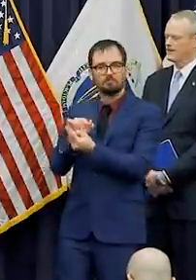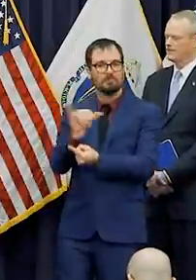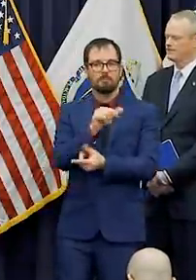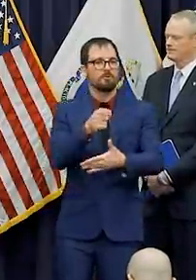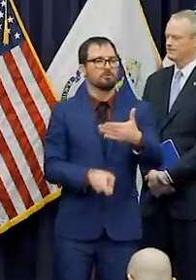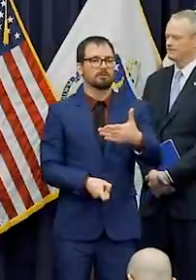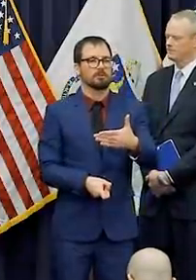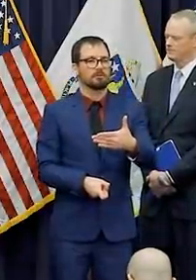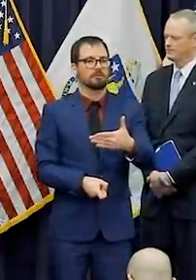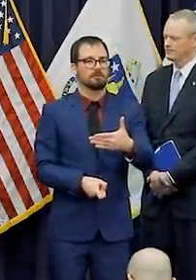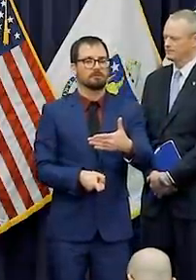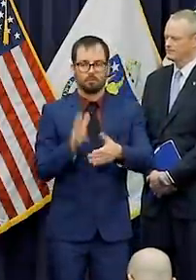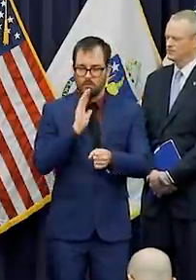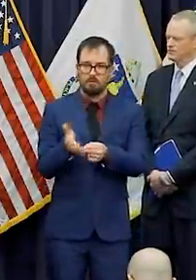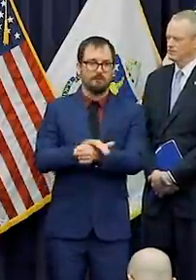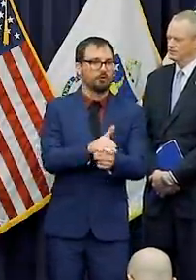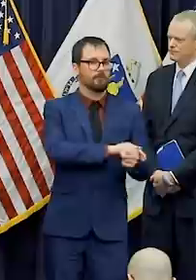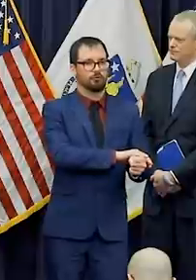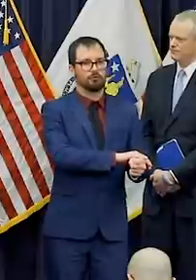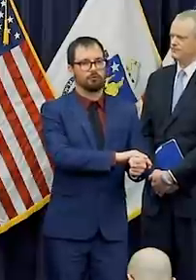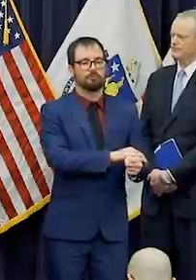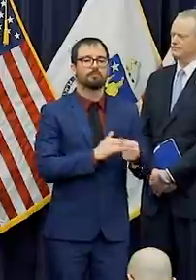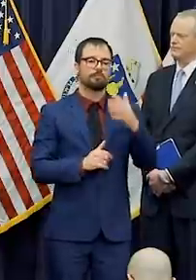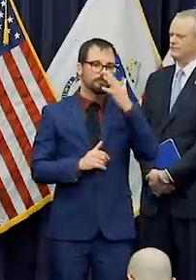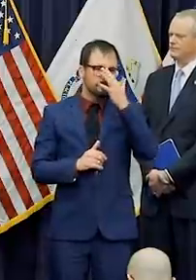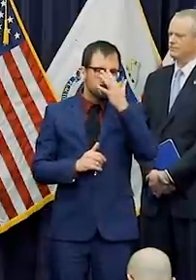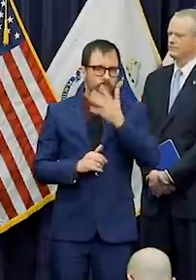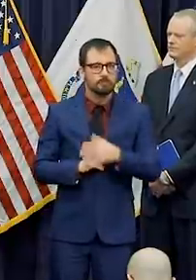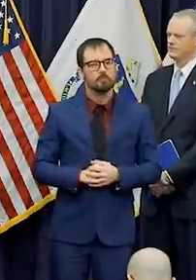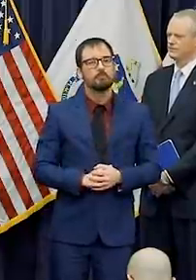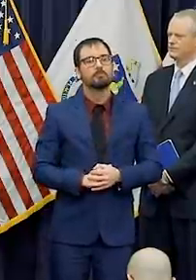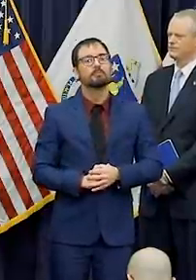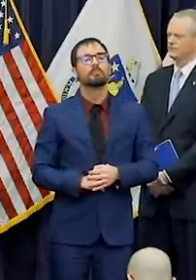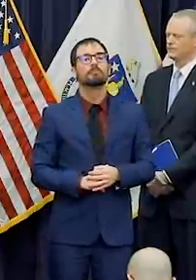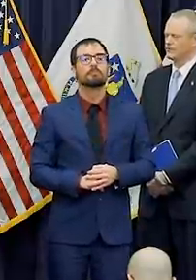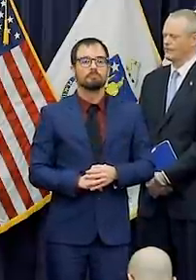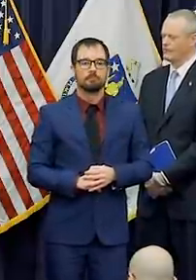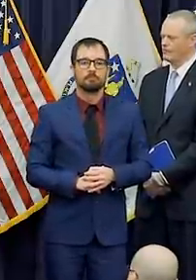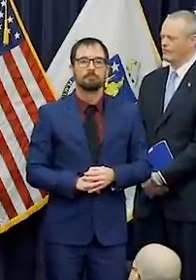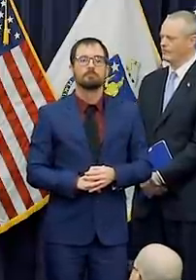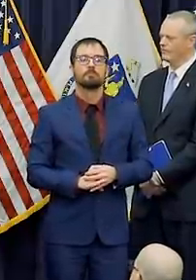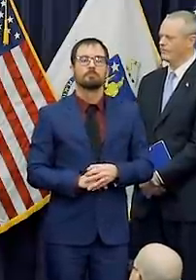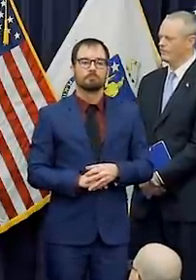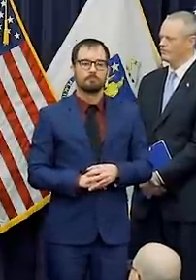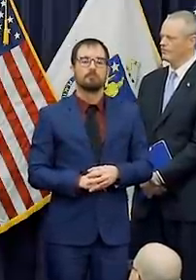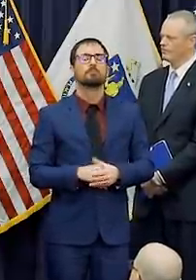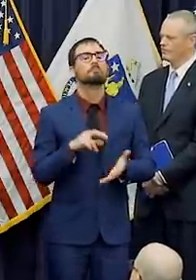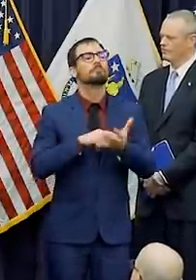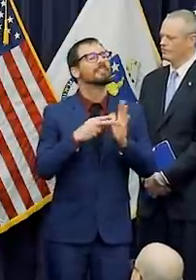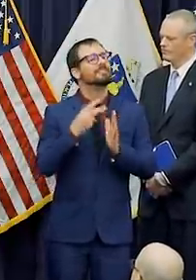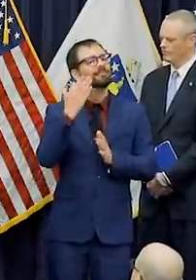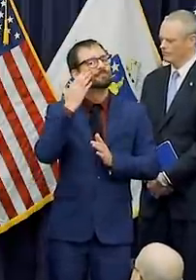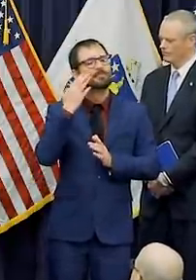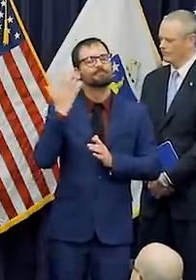Additionally, the order prohibits cost sharing and prior authorization for telehealth services for the treatment of